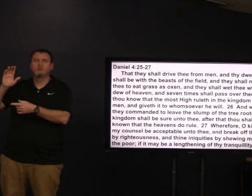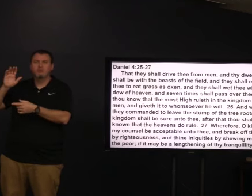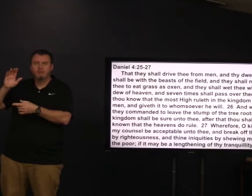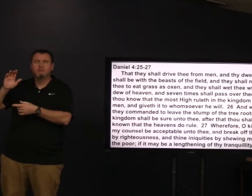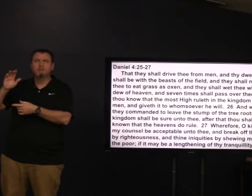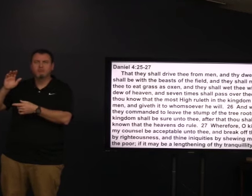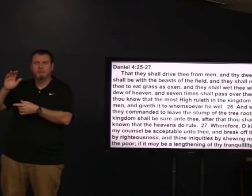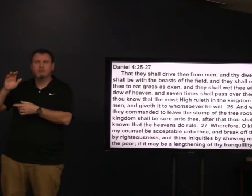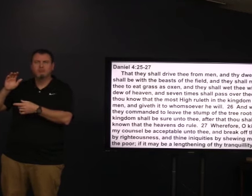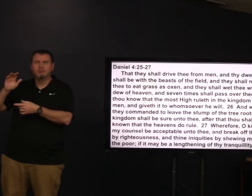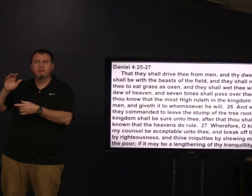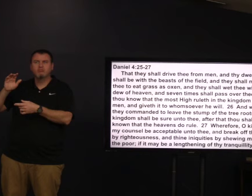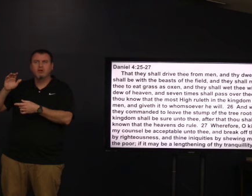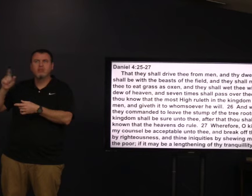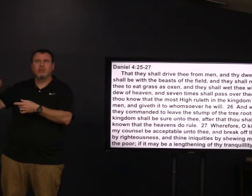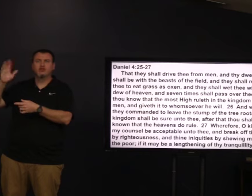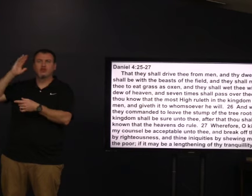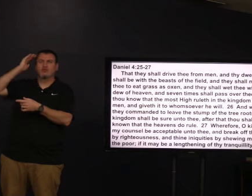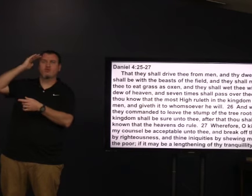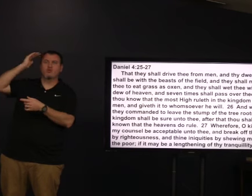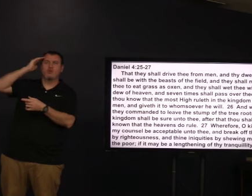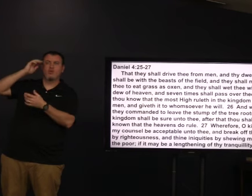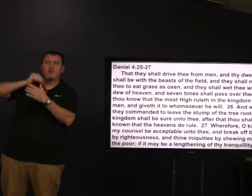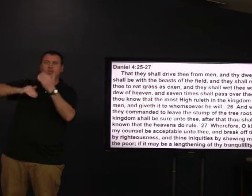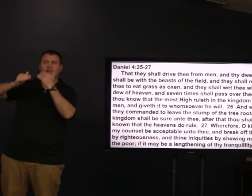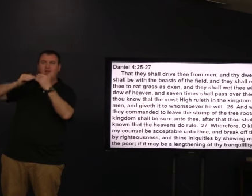Because the kingdom will be given back to you.